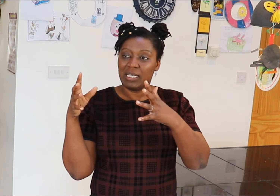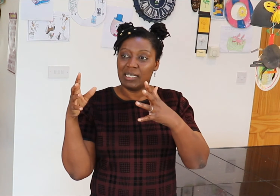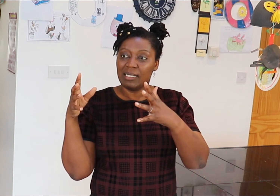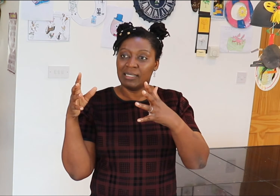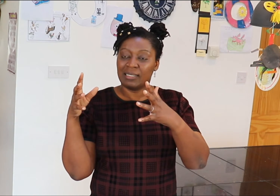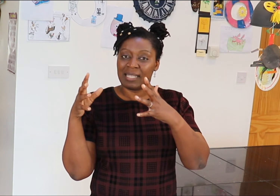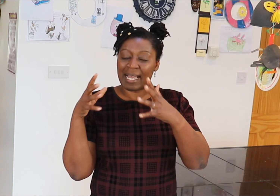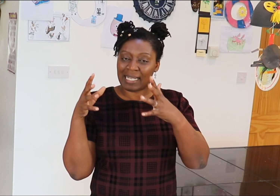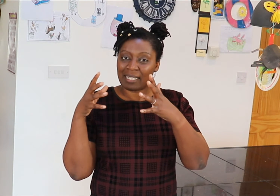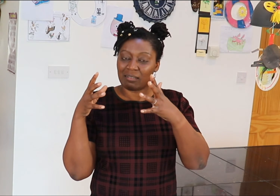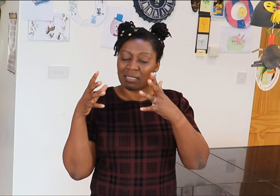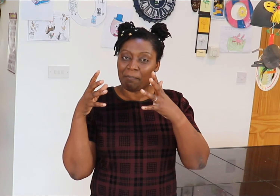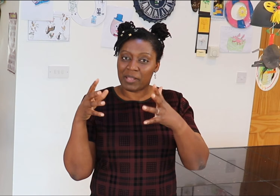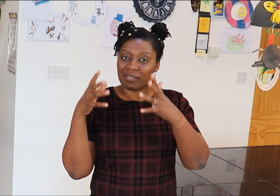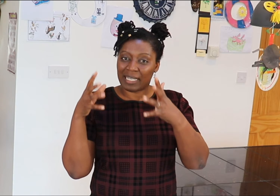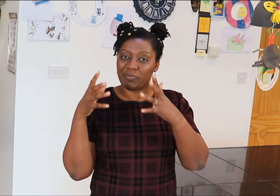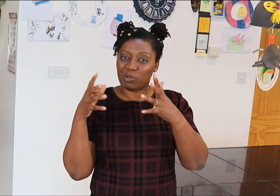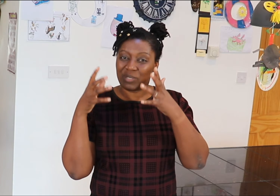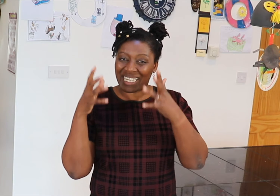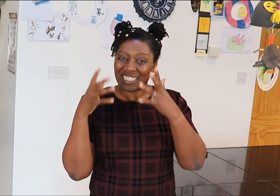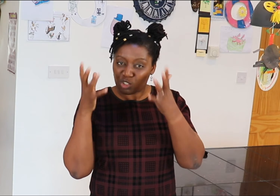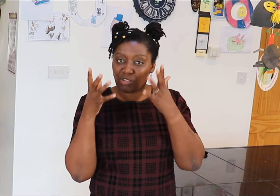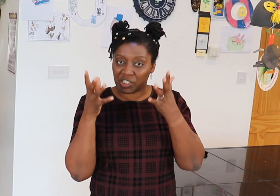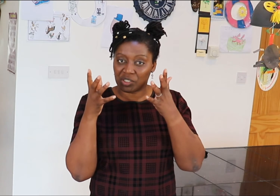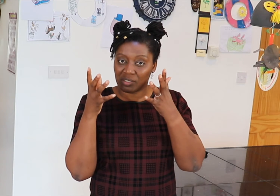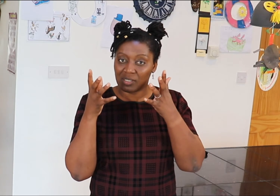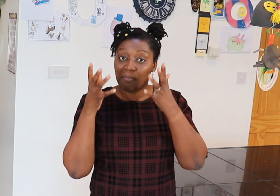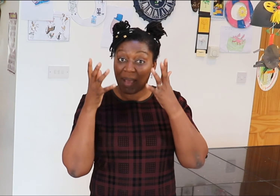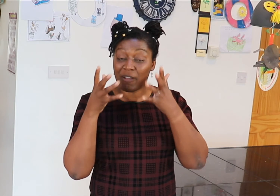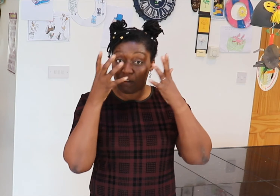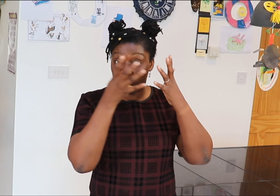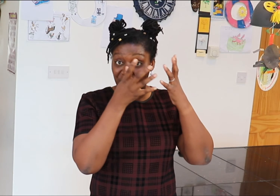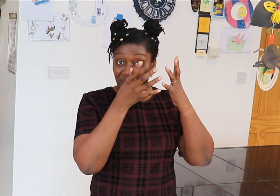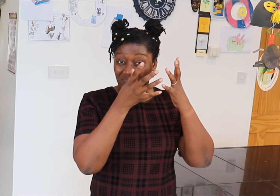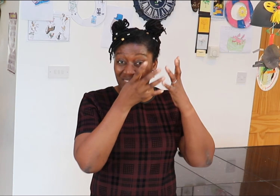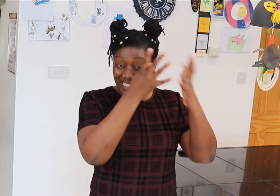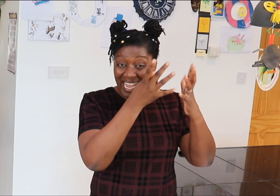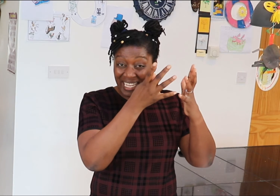be that mother's inner being will be taking instructions maybe from the dad,